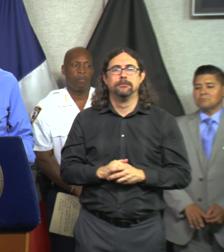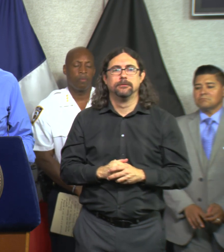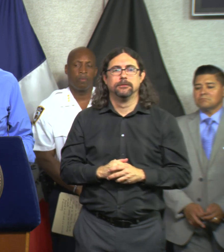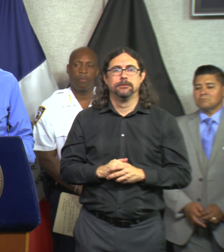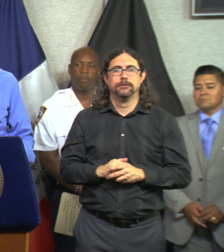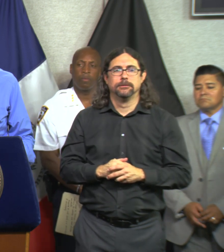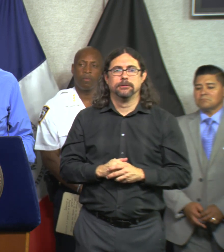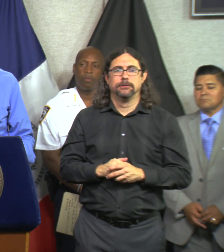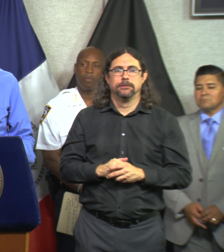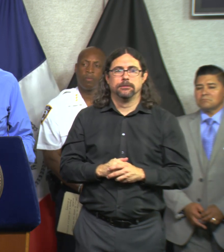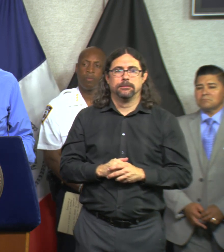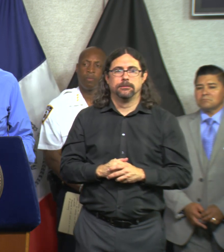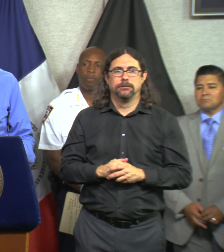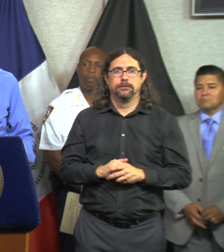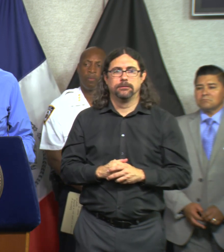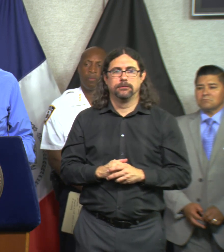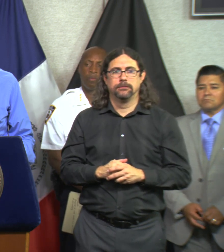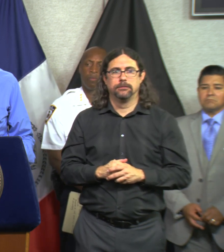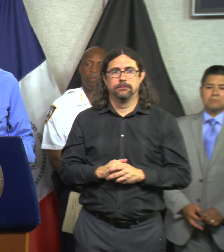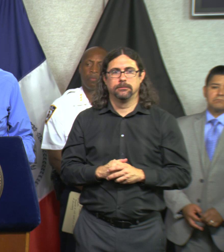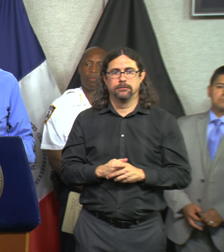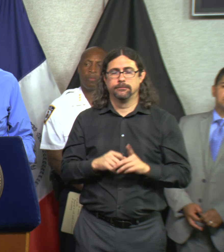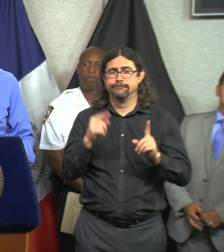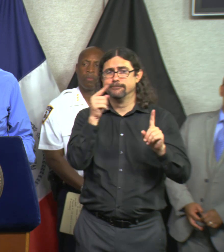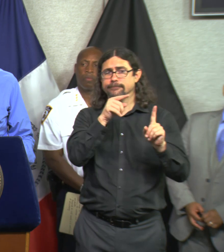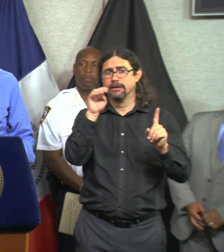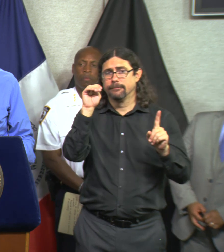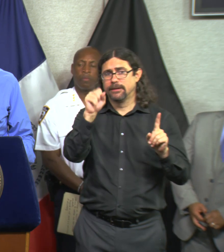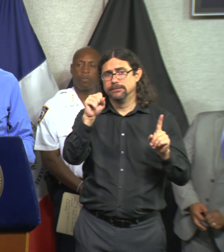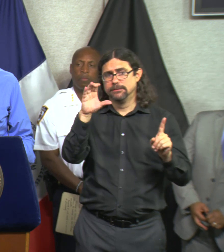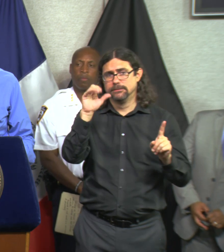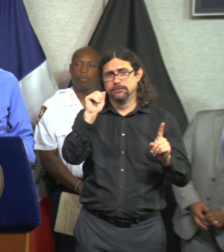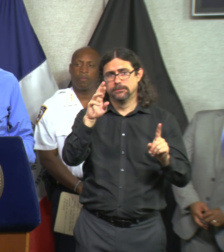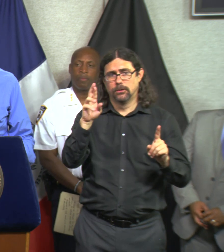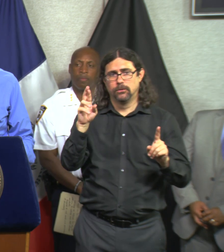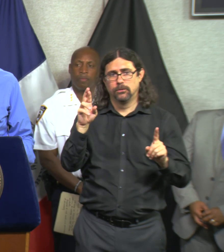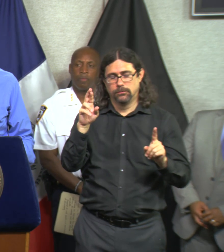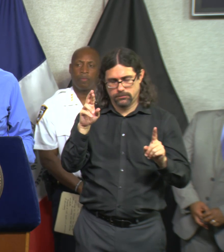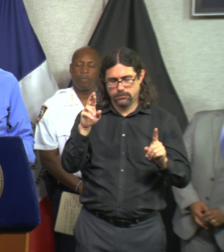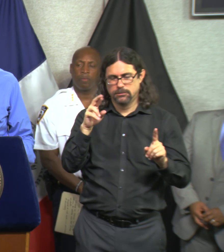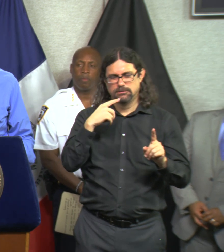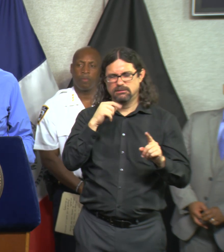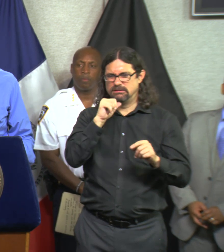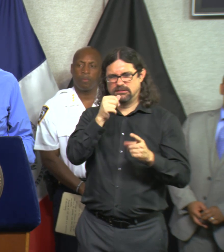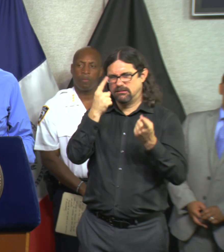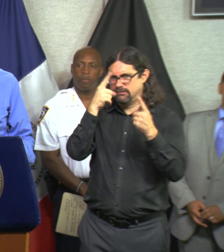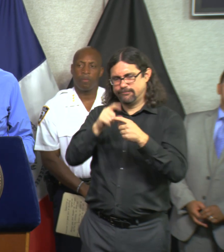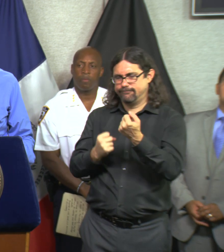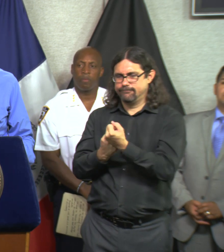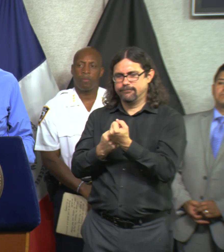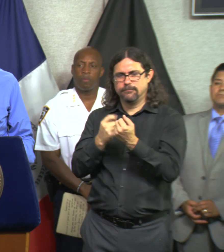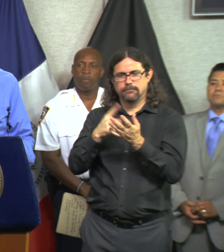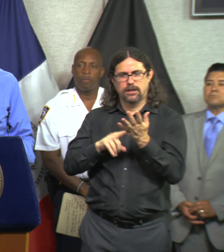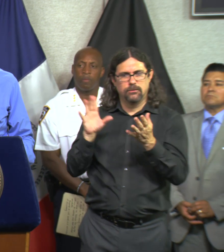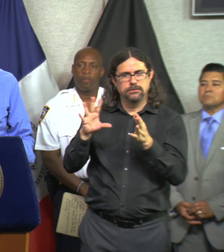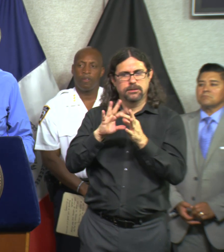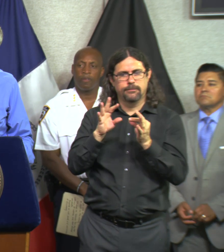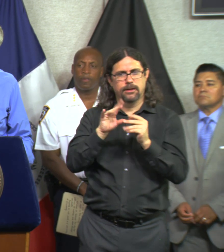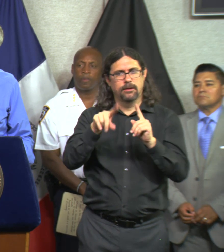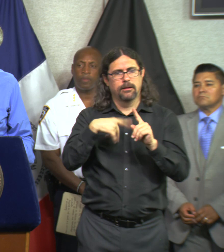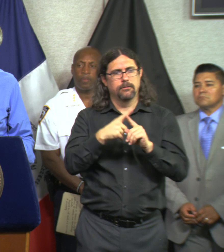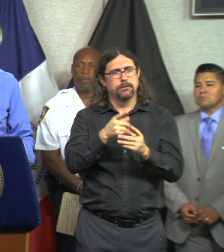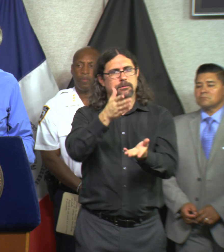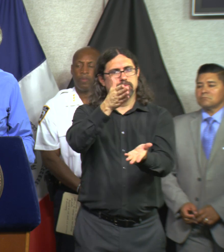was concerned by your efforts to talk about stop and frisk and community policing as answers to what happened to her son. Could